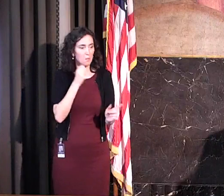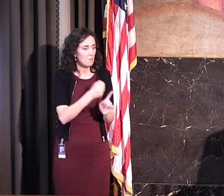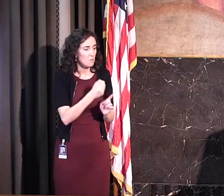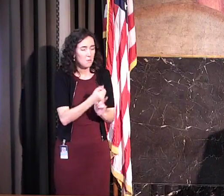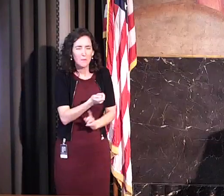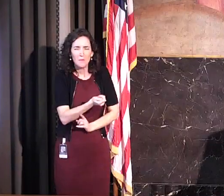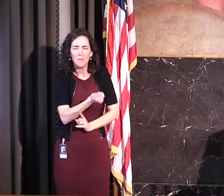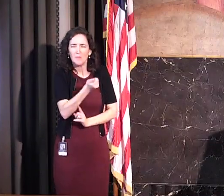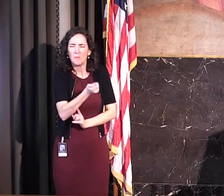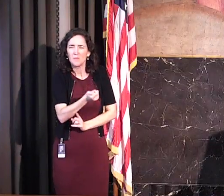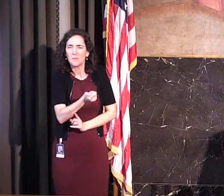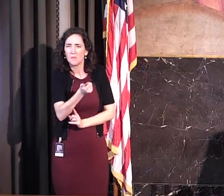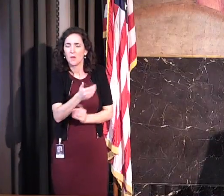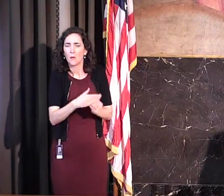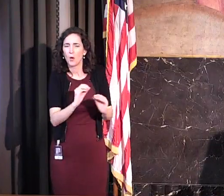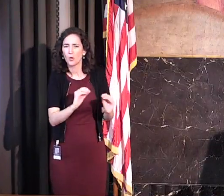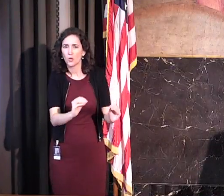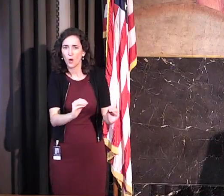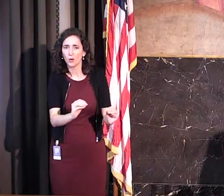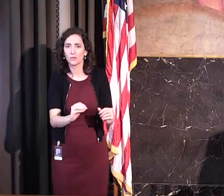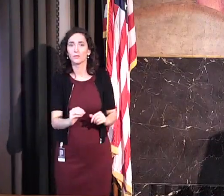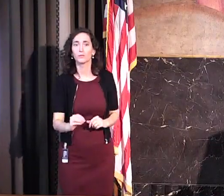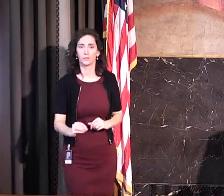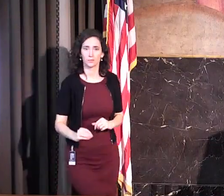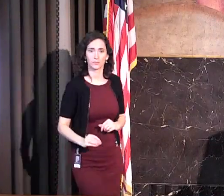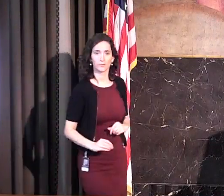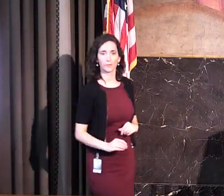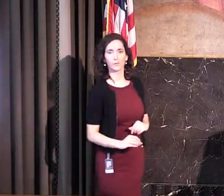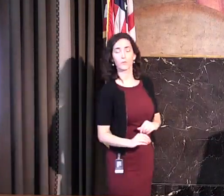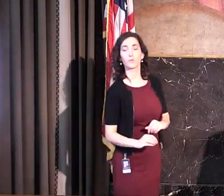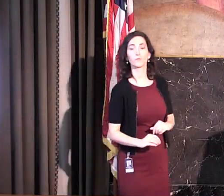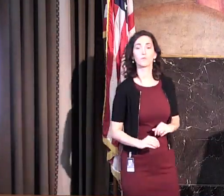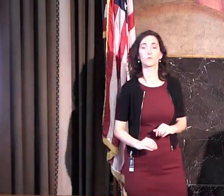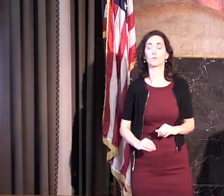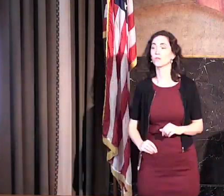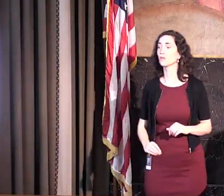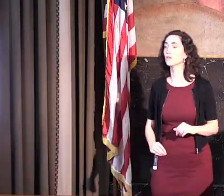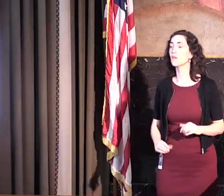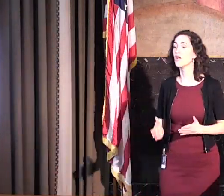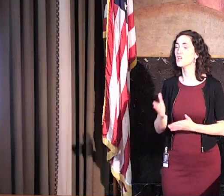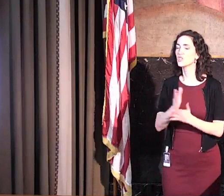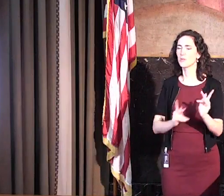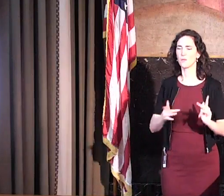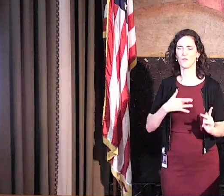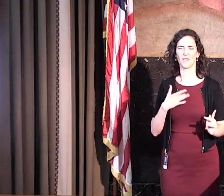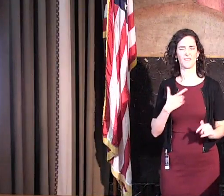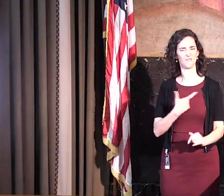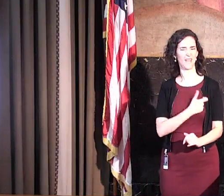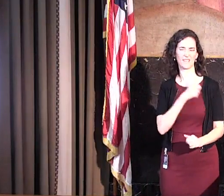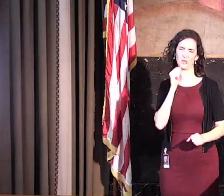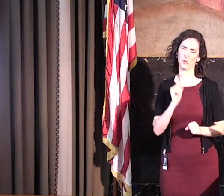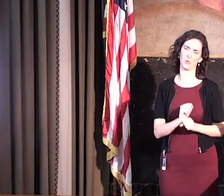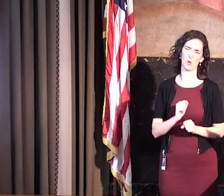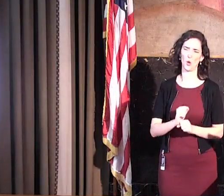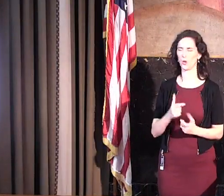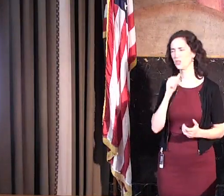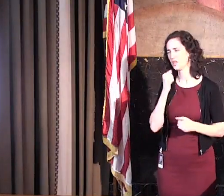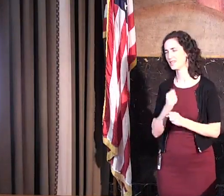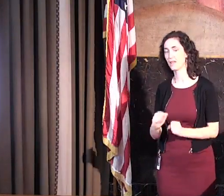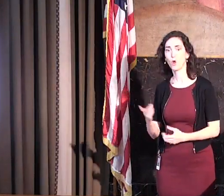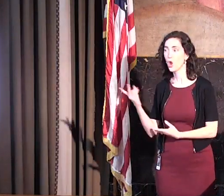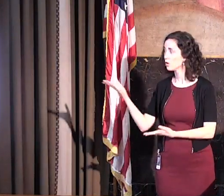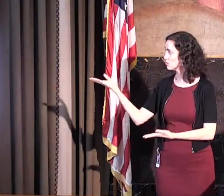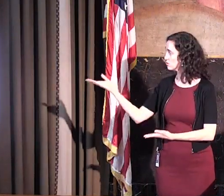So anybody out there who still doubts the safety and the efficacy of these vaccines, look at that